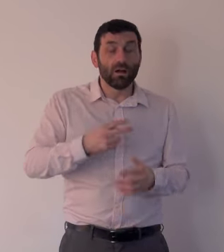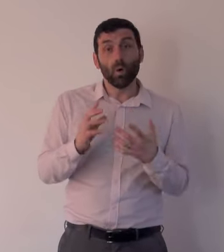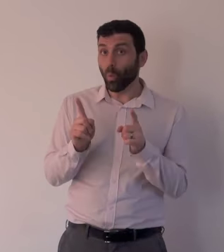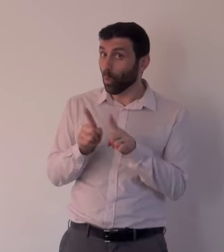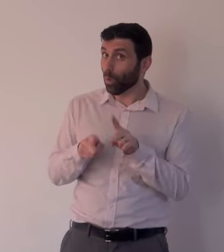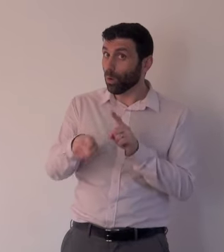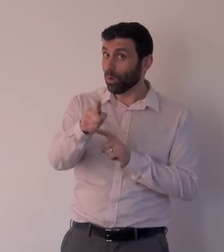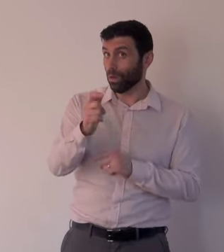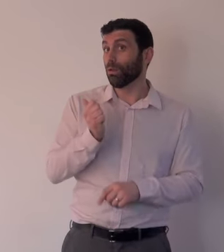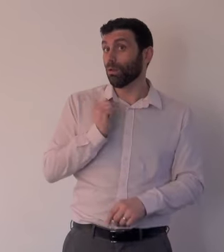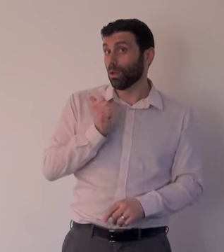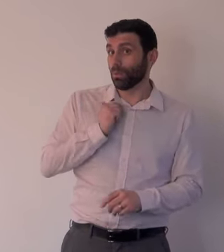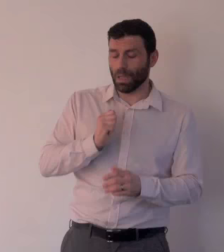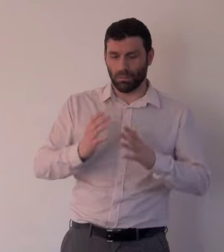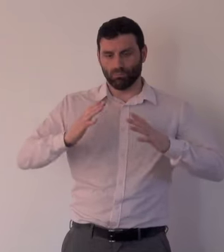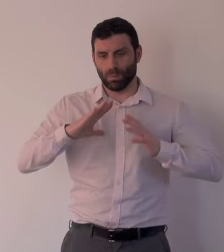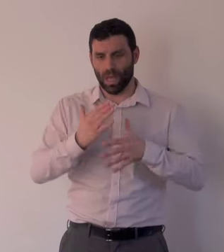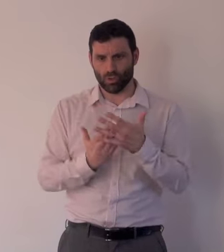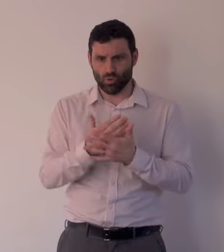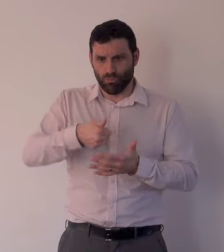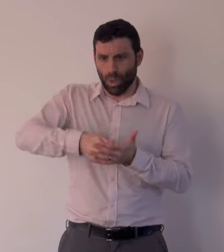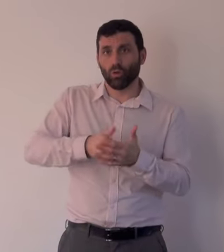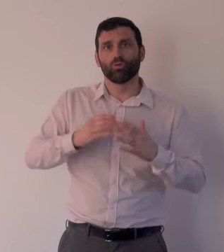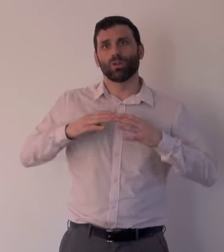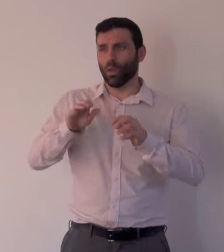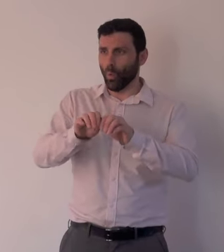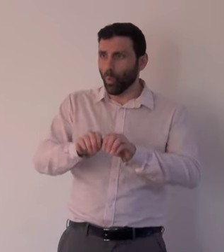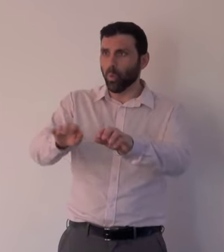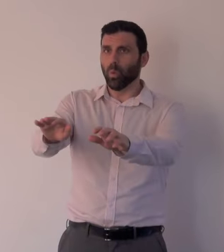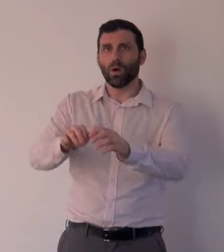to respective staff, and also prepare outgoing mail.